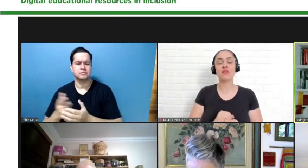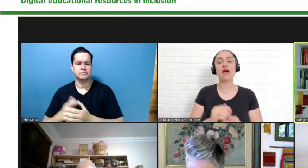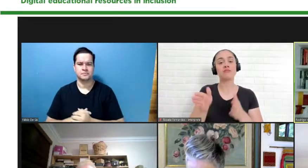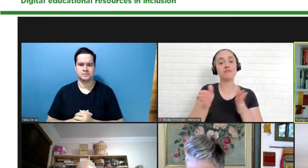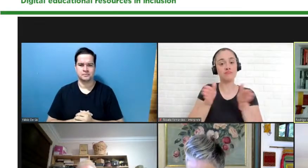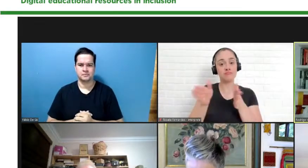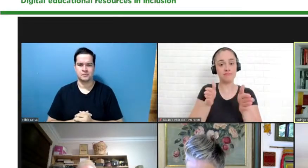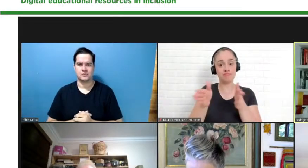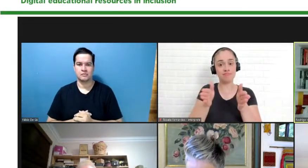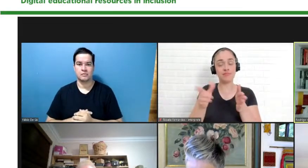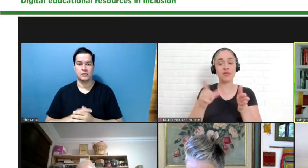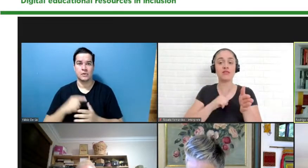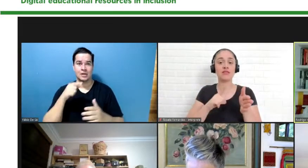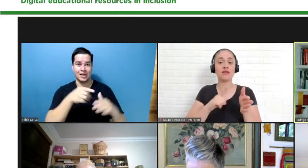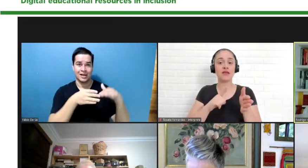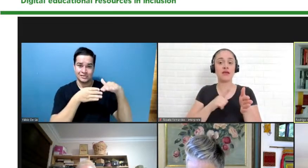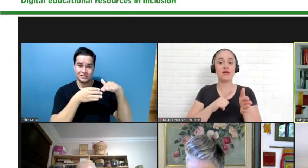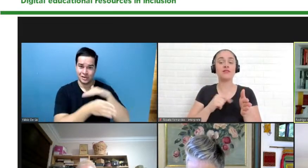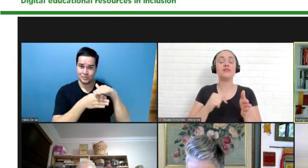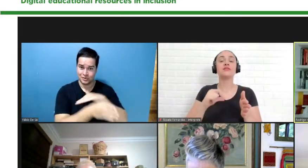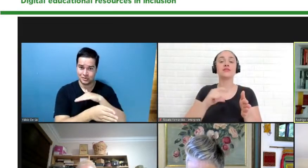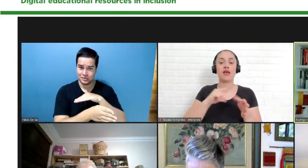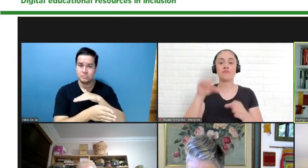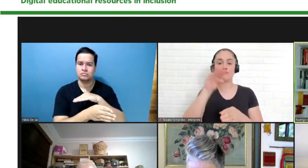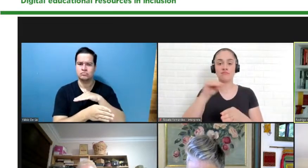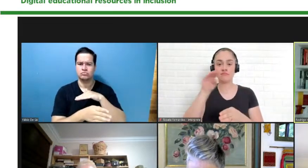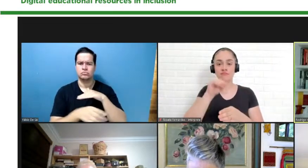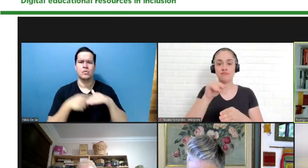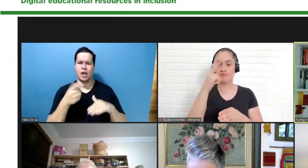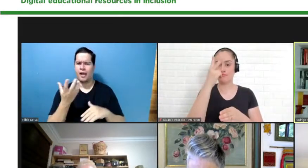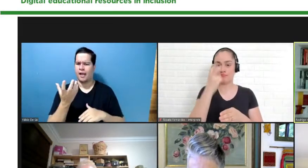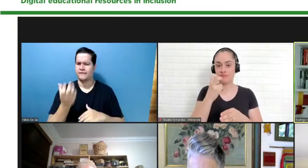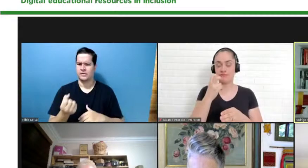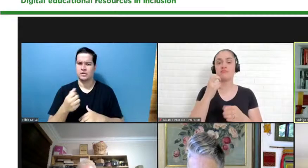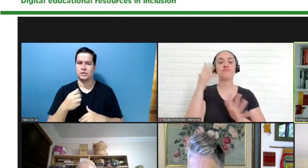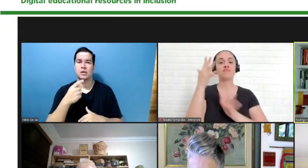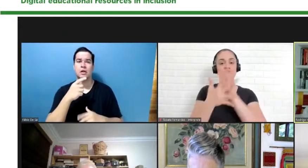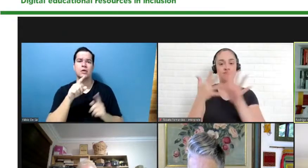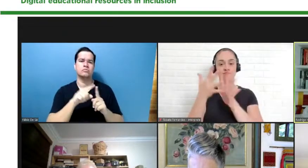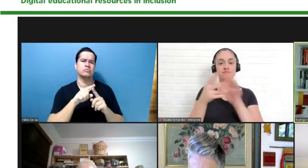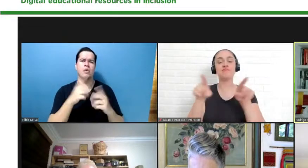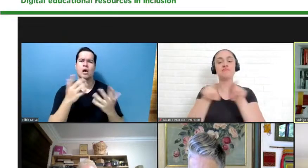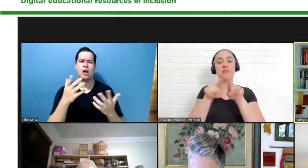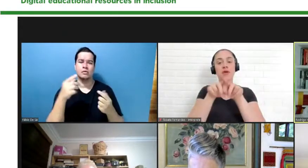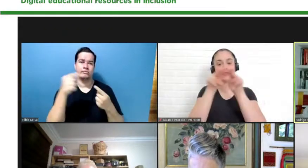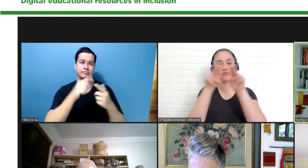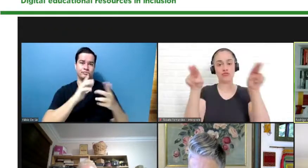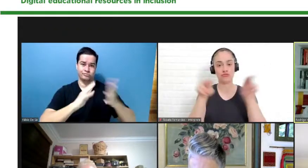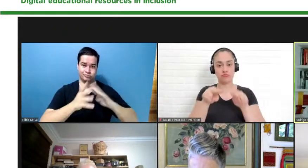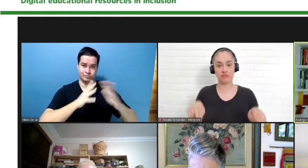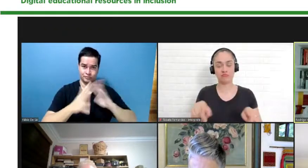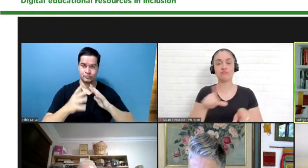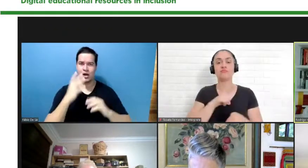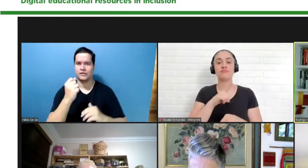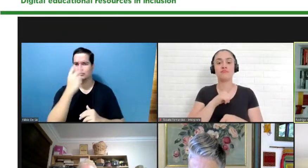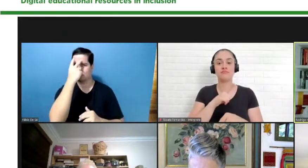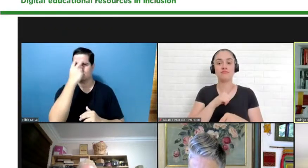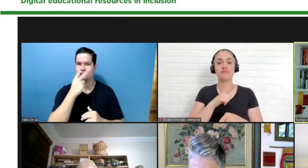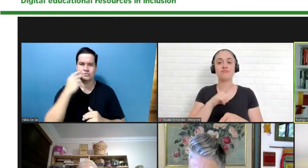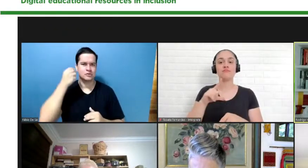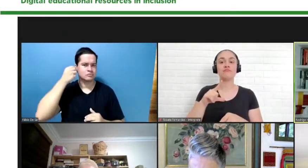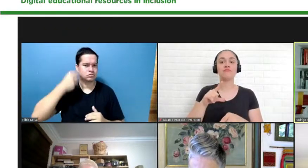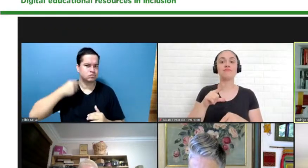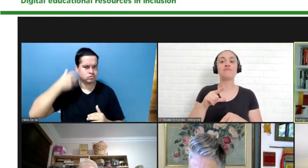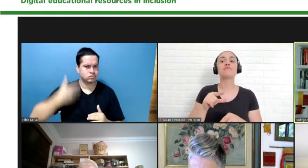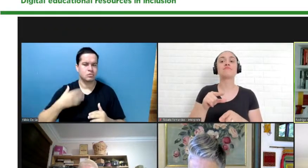resources, which are subtitles, Brazilian and international sign languages, and audio description. The